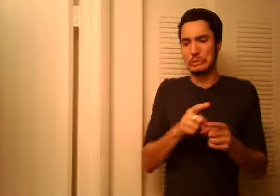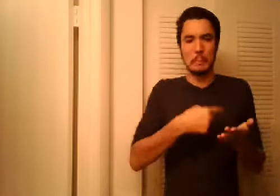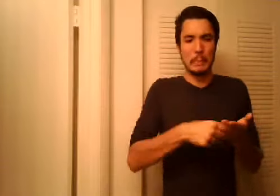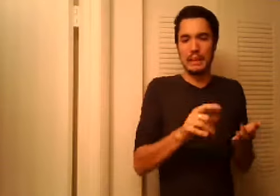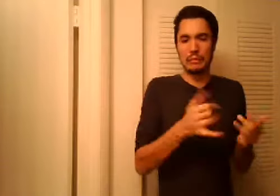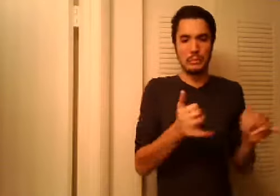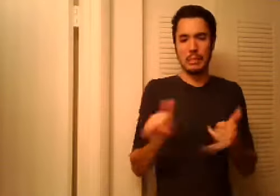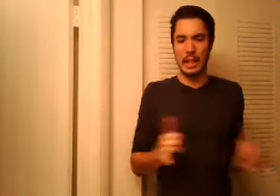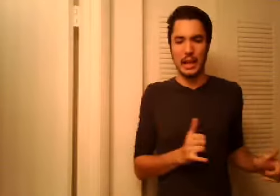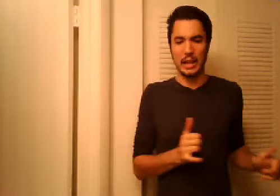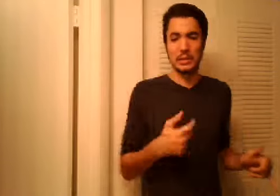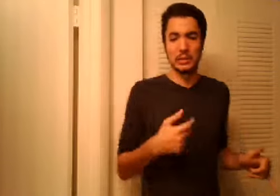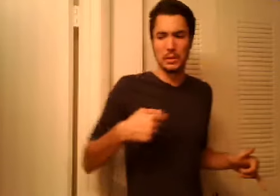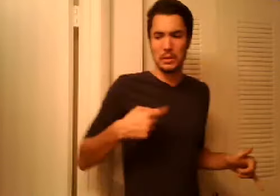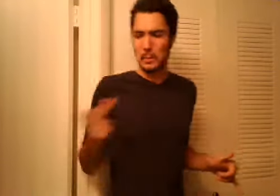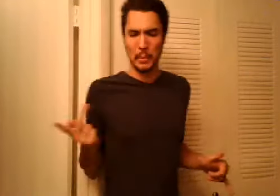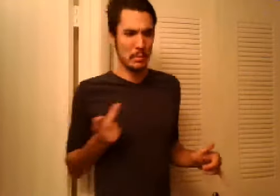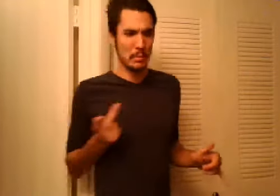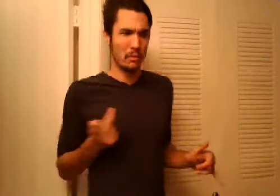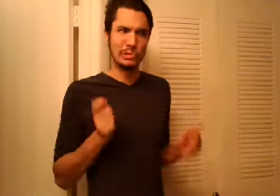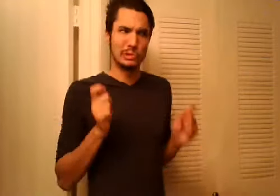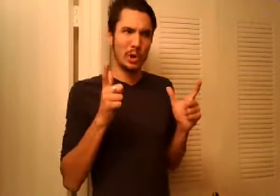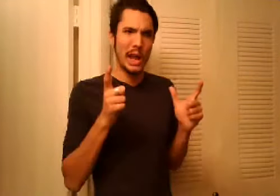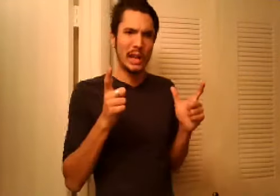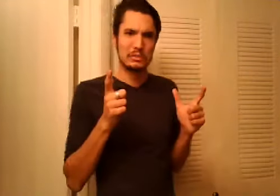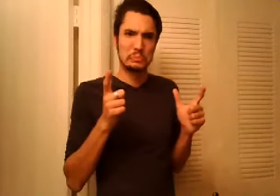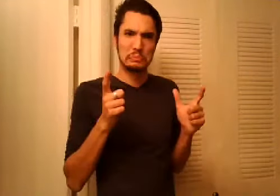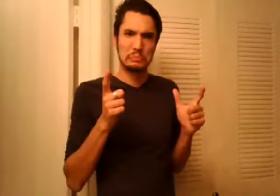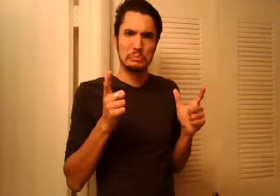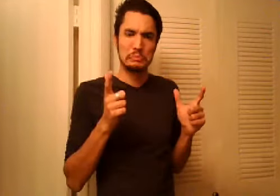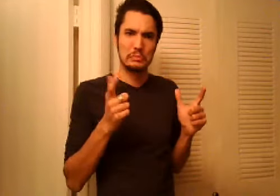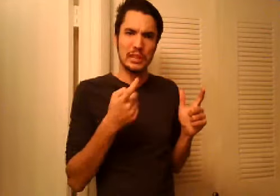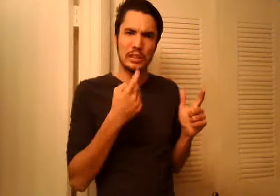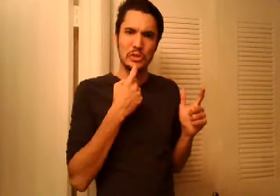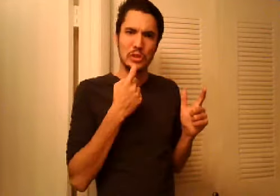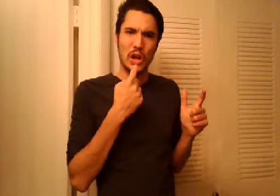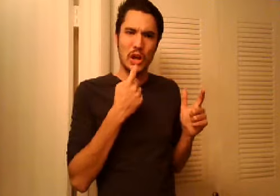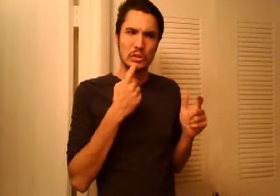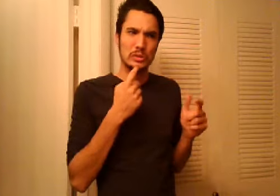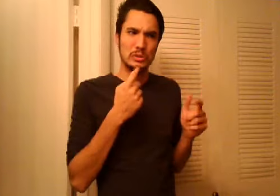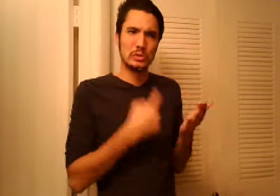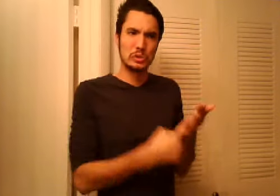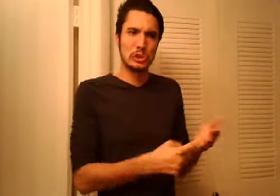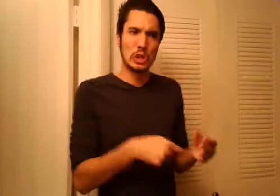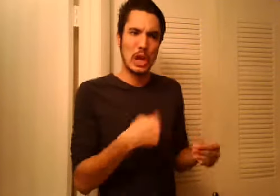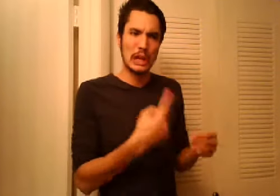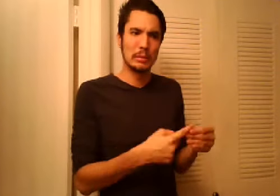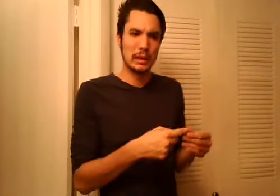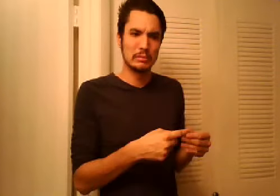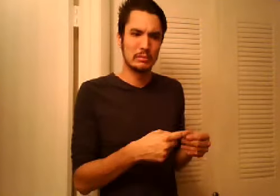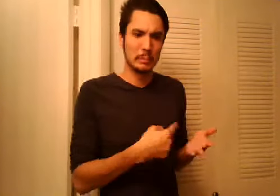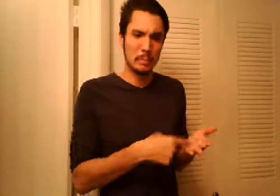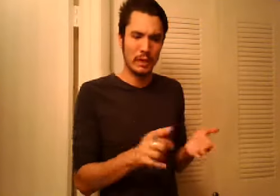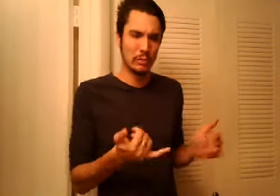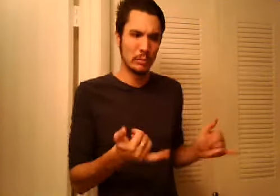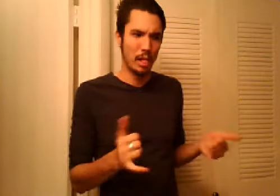surprised that she would bring up the question of pay for play, because it seems to me that that's the kind of line of reasoning, line of questioning she wants to avoid. But she thought she was in a